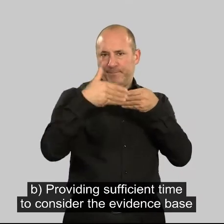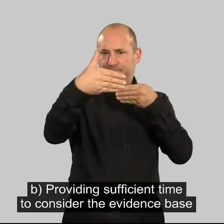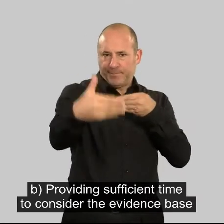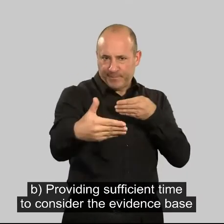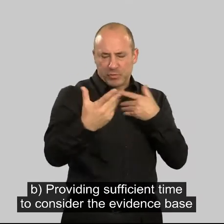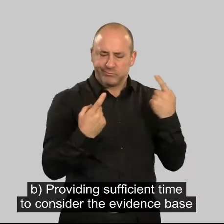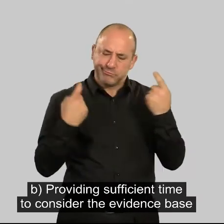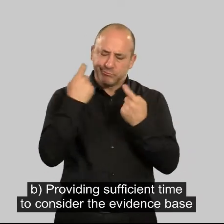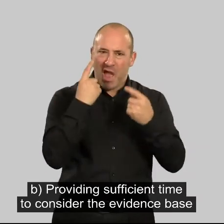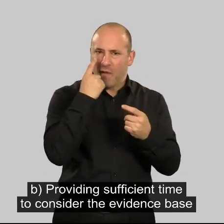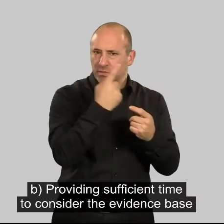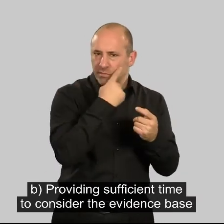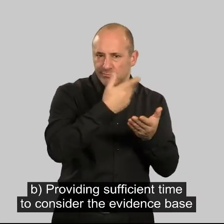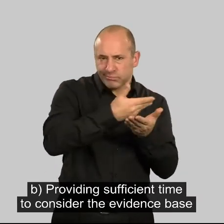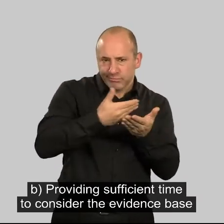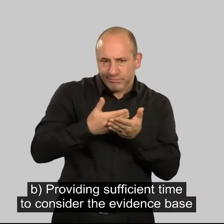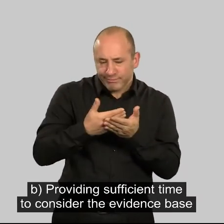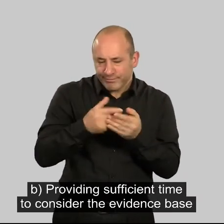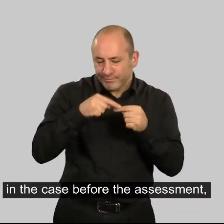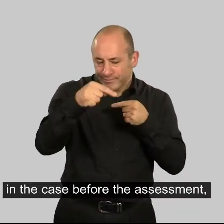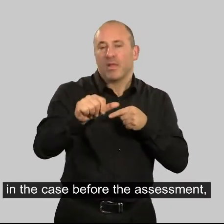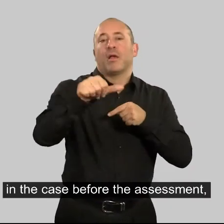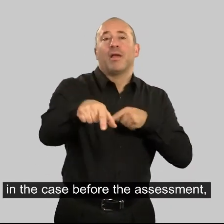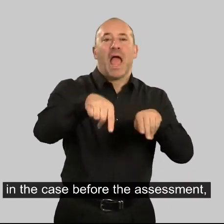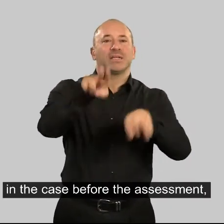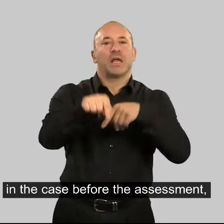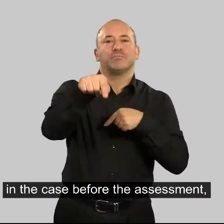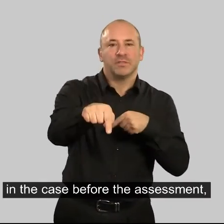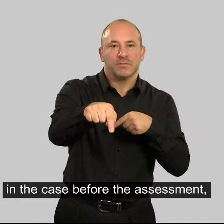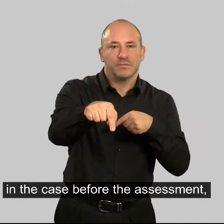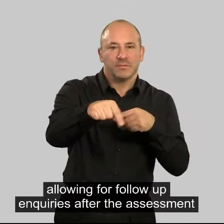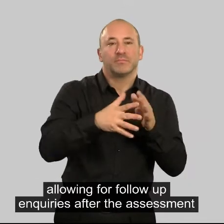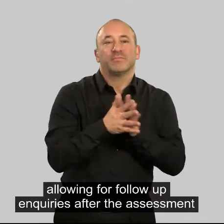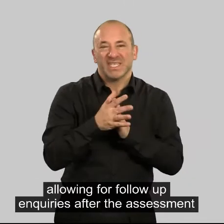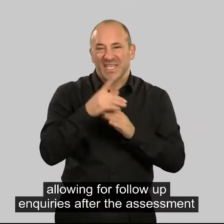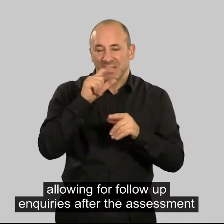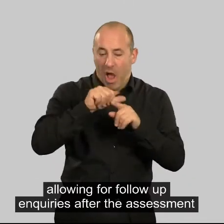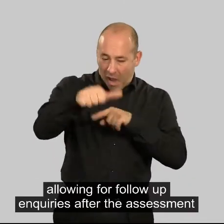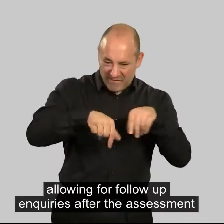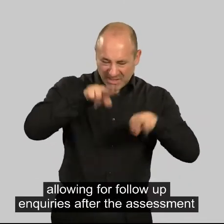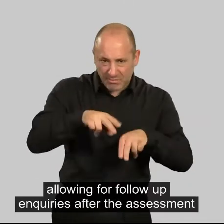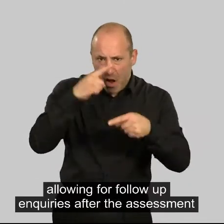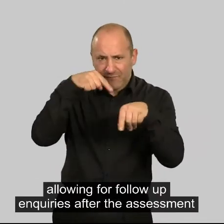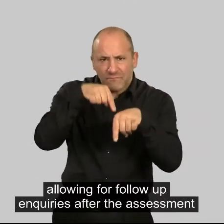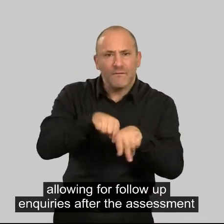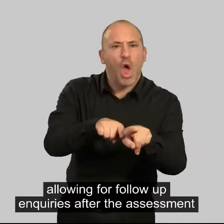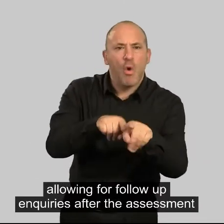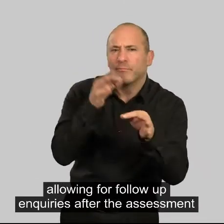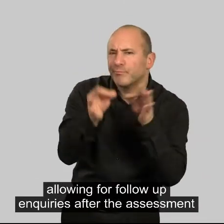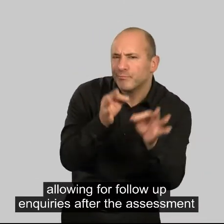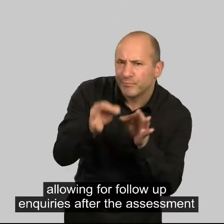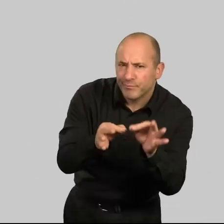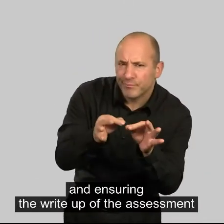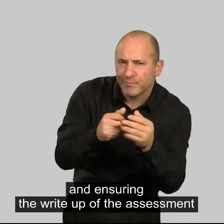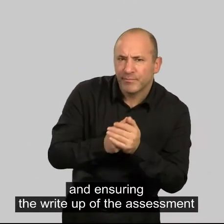to consider the evidence base in the case before the assessment, allowing for follow-up inquiries after